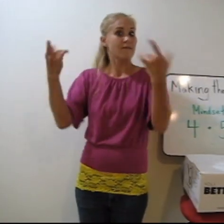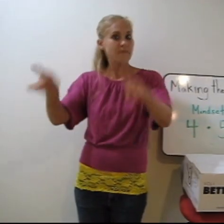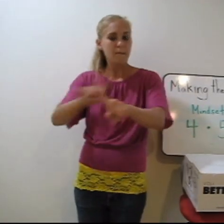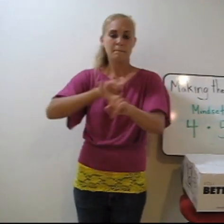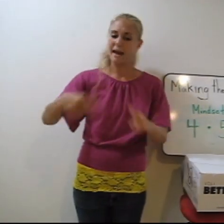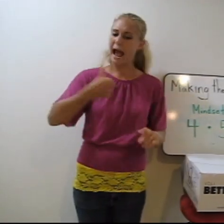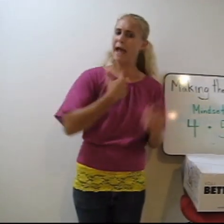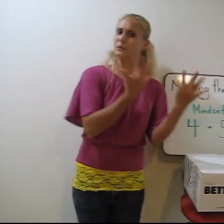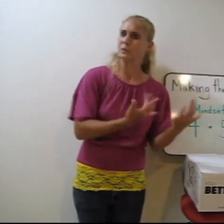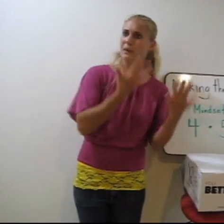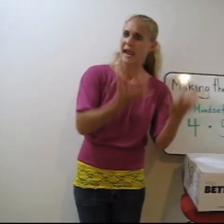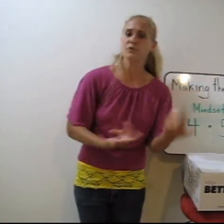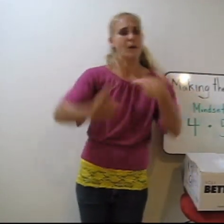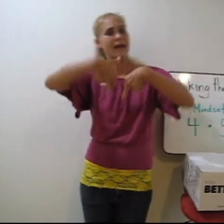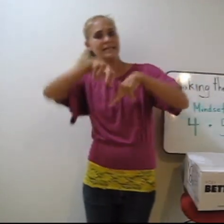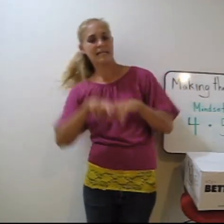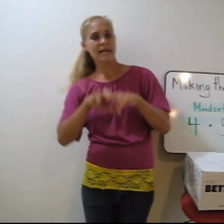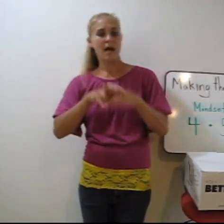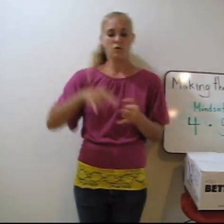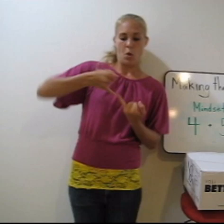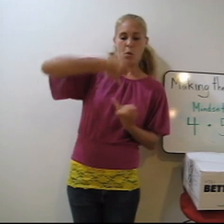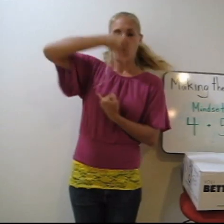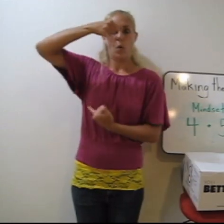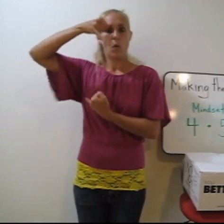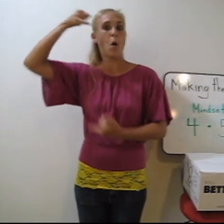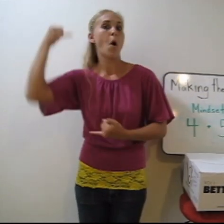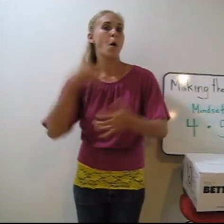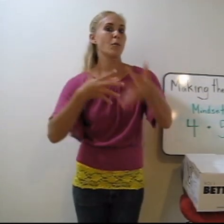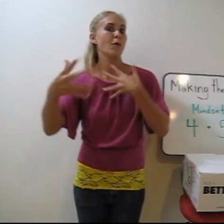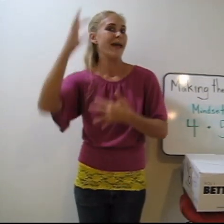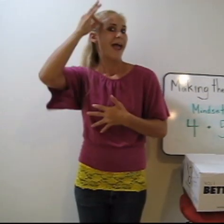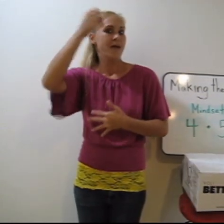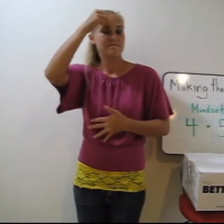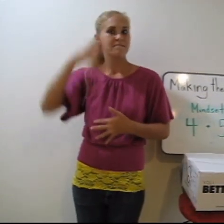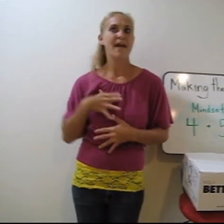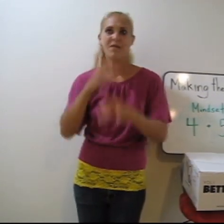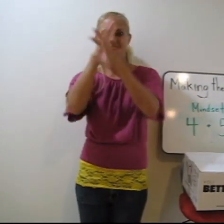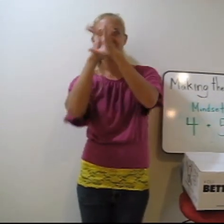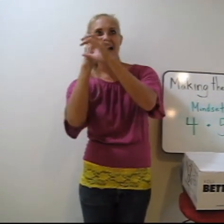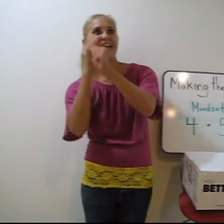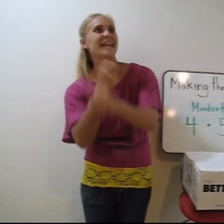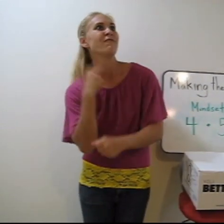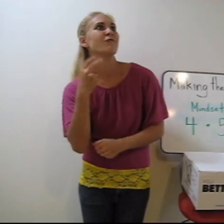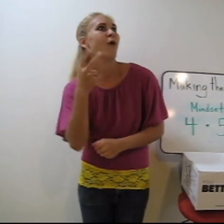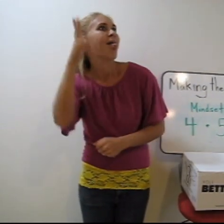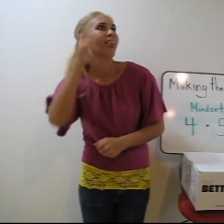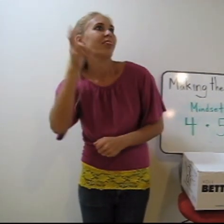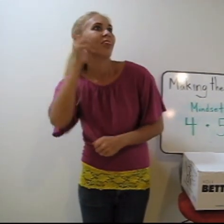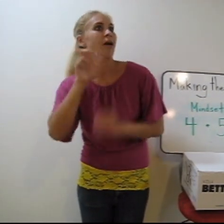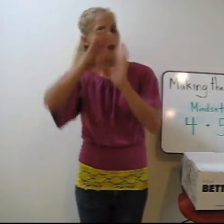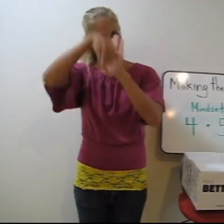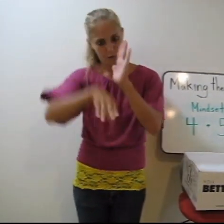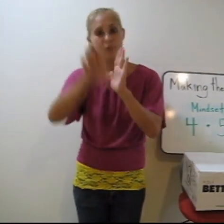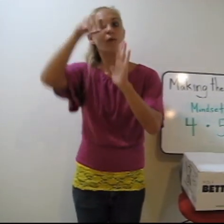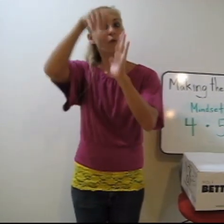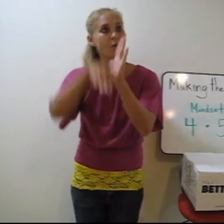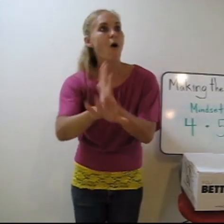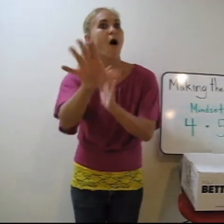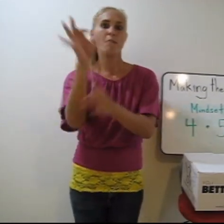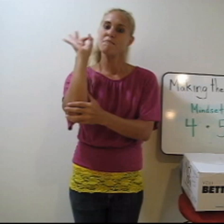down and listened to this willowy, gray-haired man with the most fascinating voice and intonations lecture about the principles of